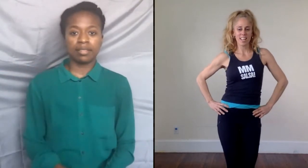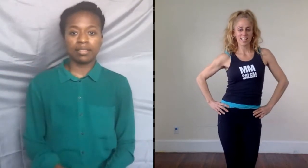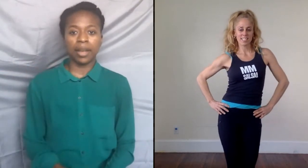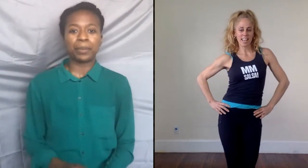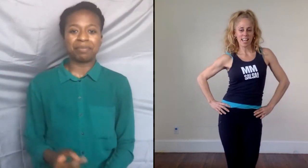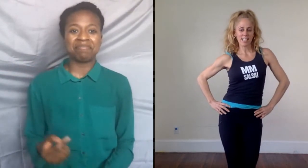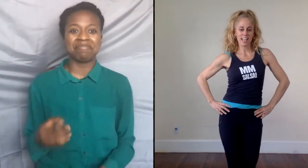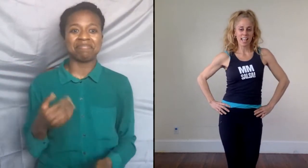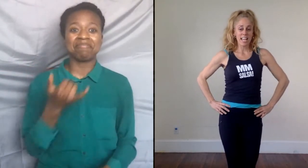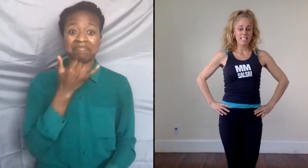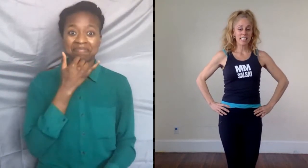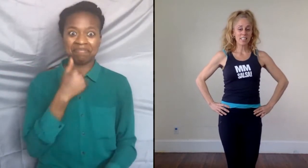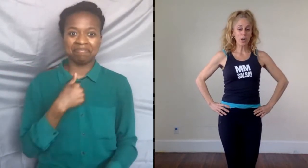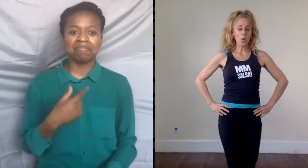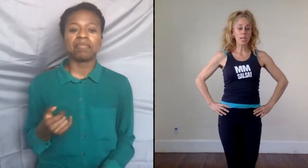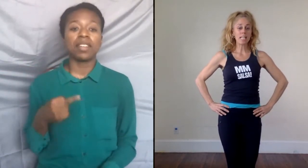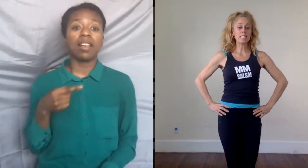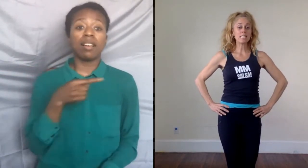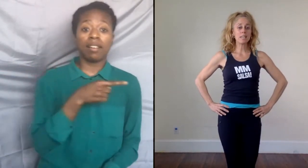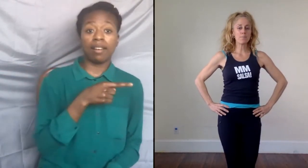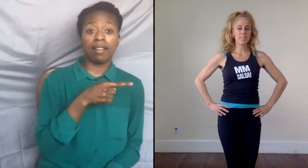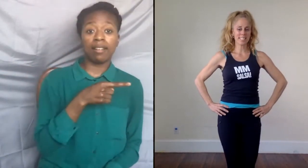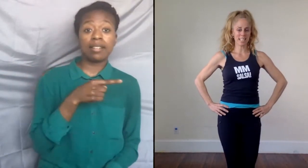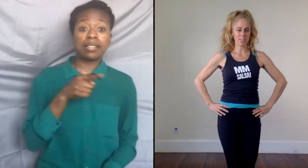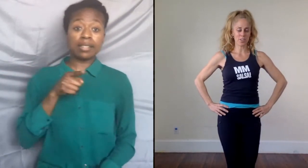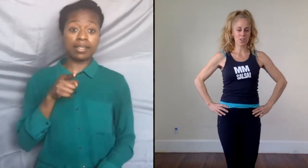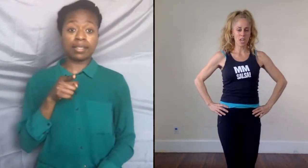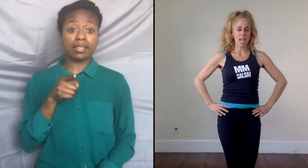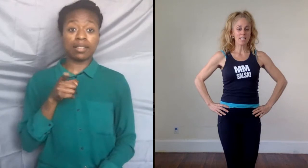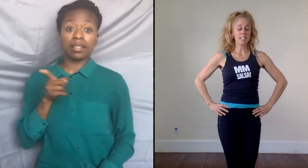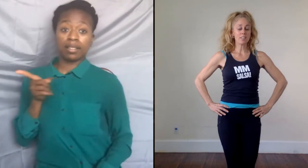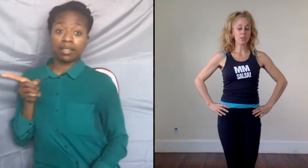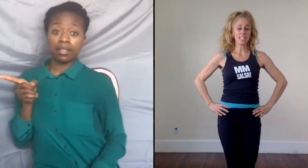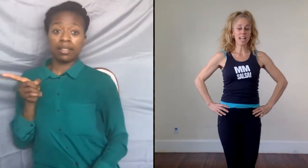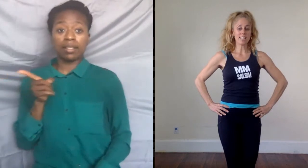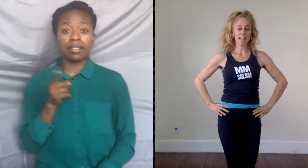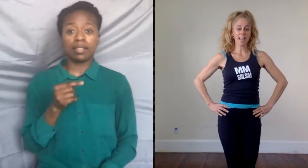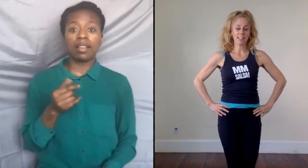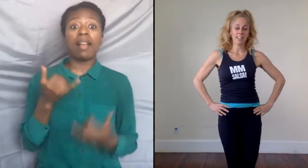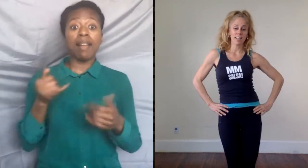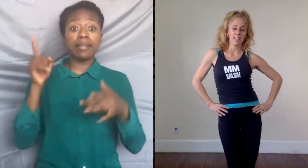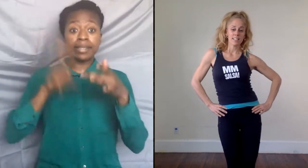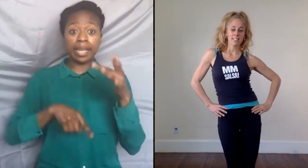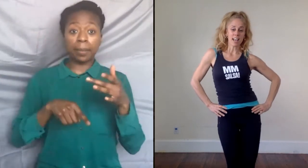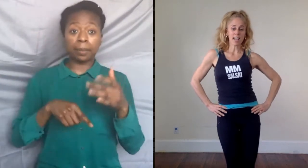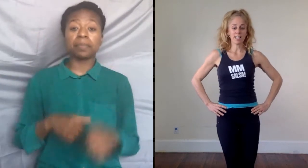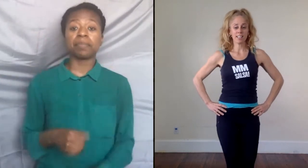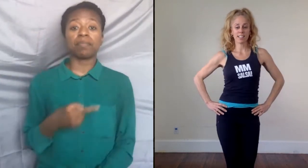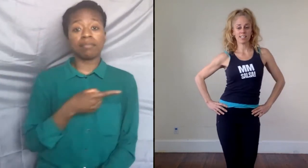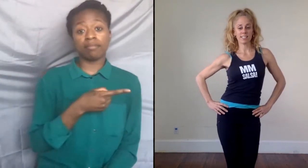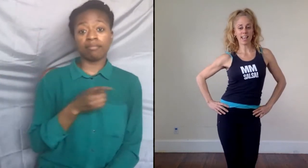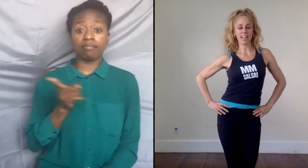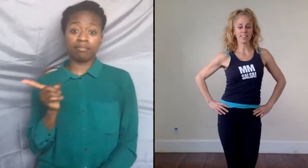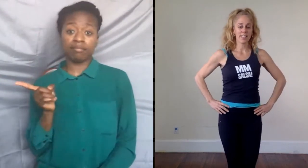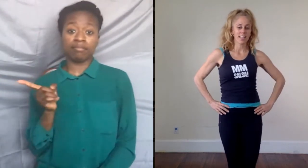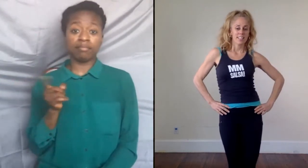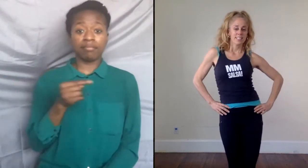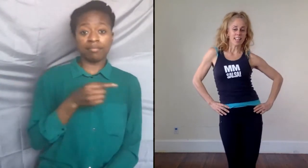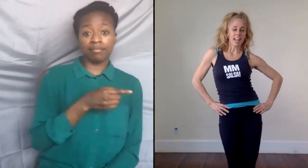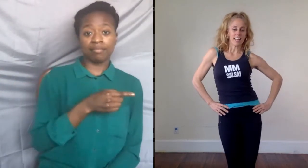center, side, center. We're gonna skip the center and just go side, side, side,